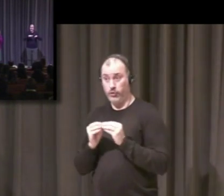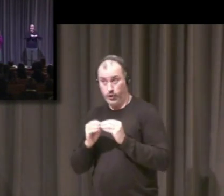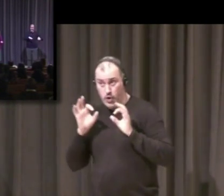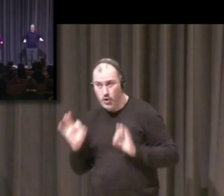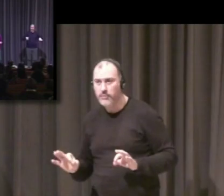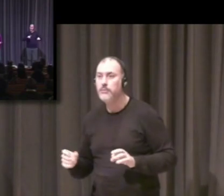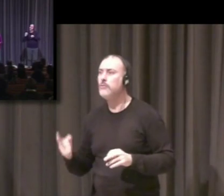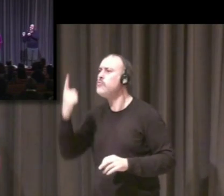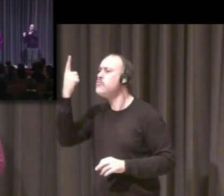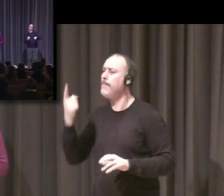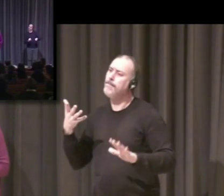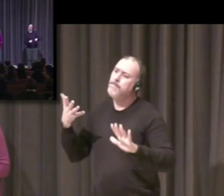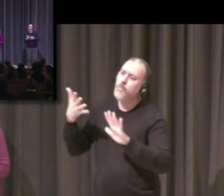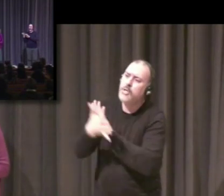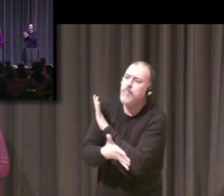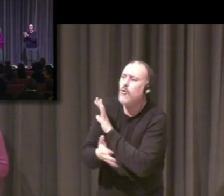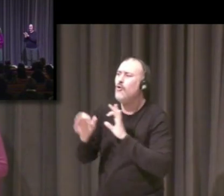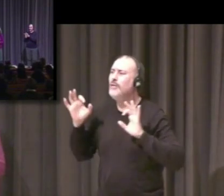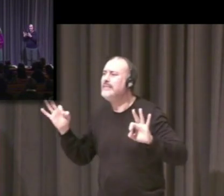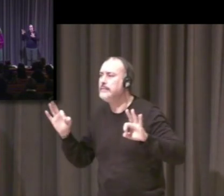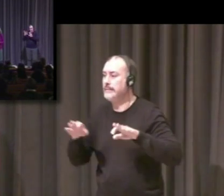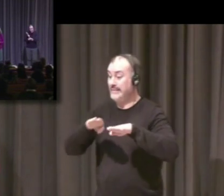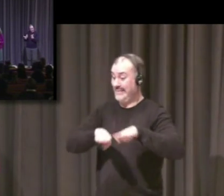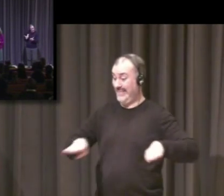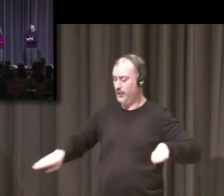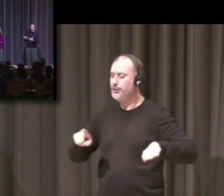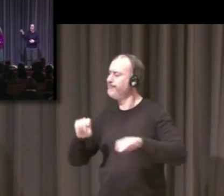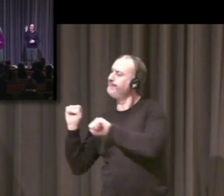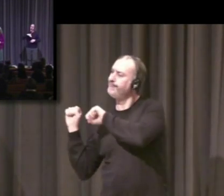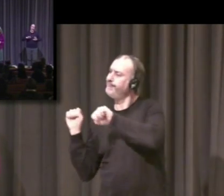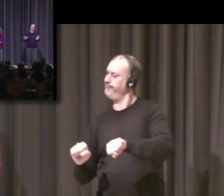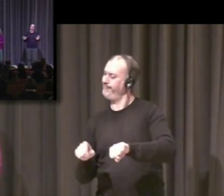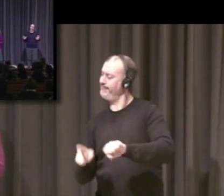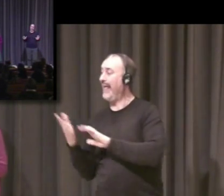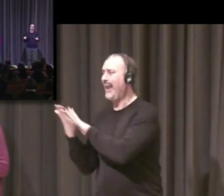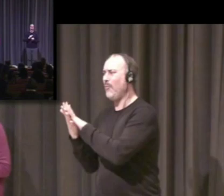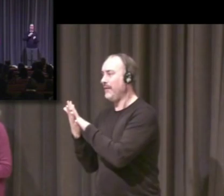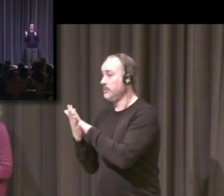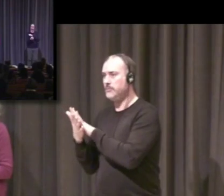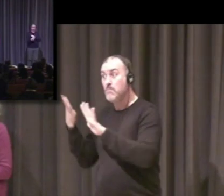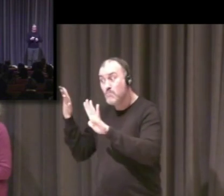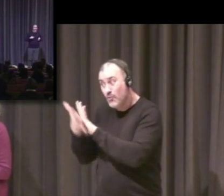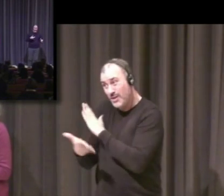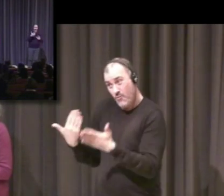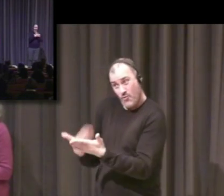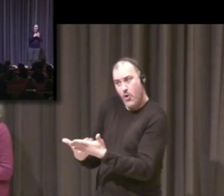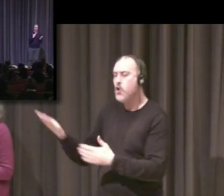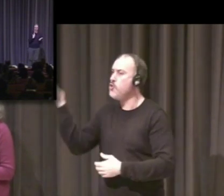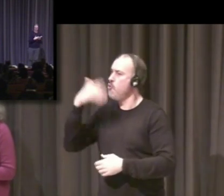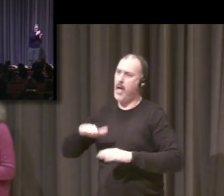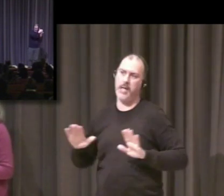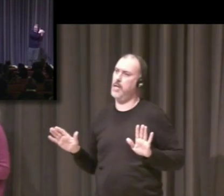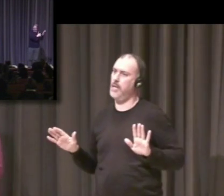is every reason to give a child a sign language. Giving a deaf child a sign